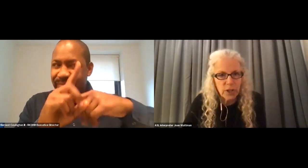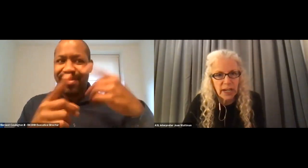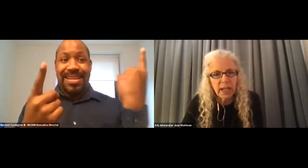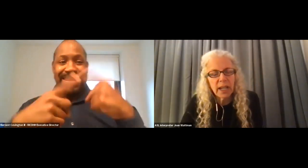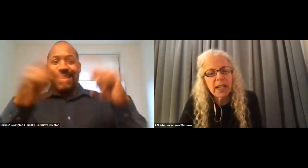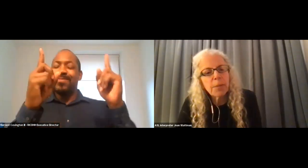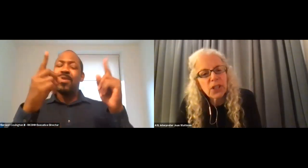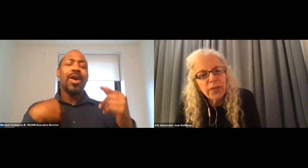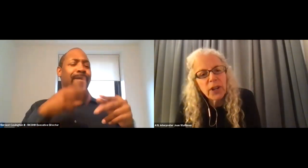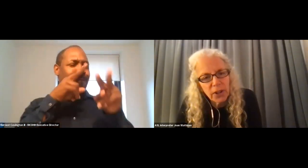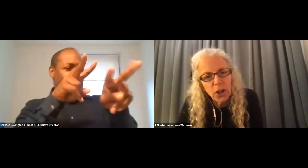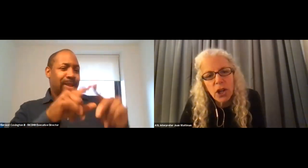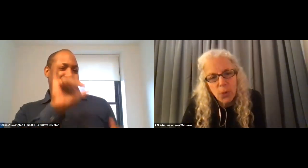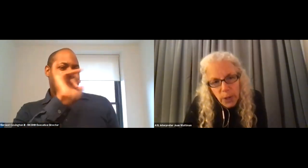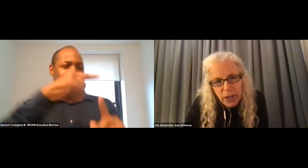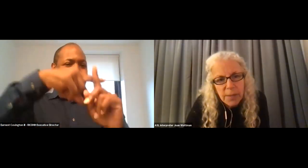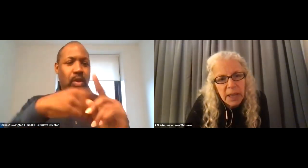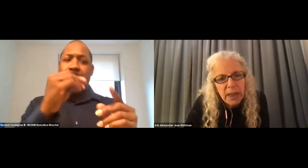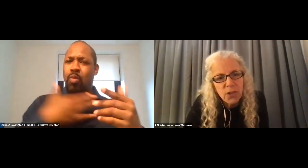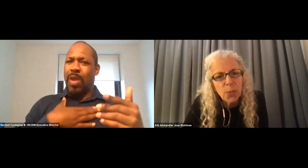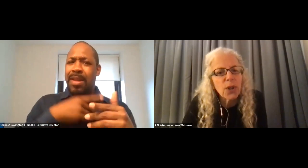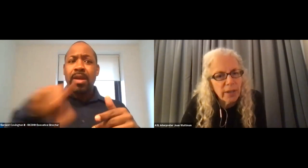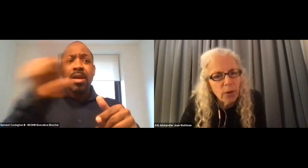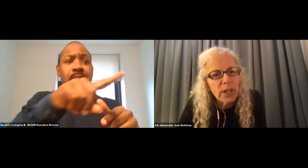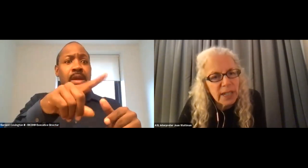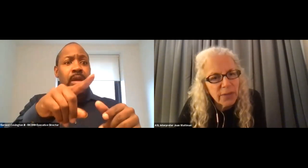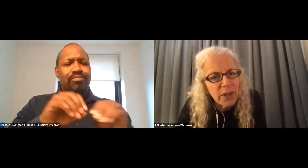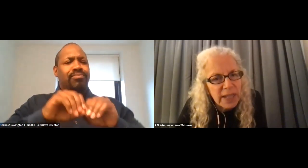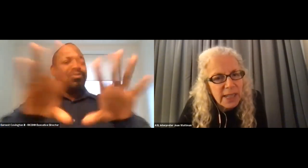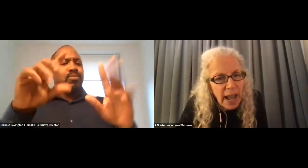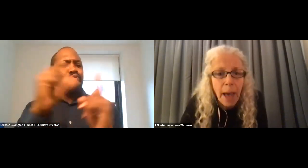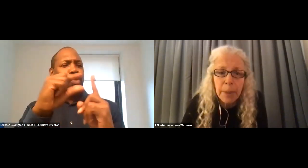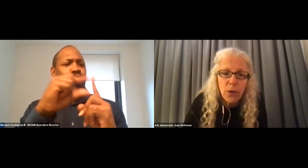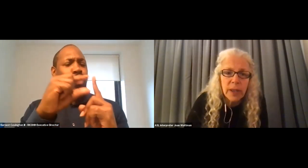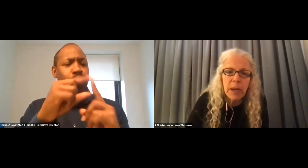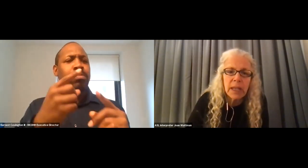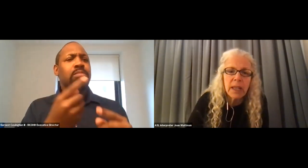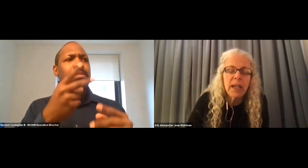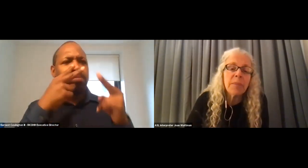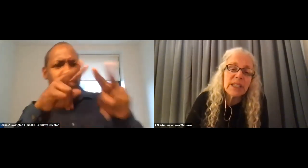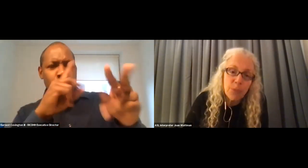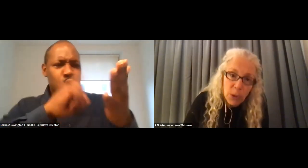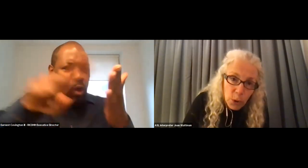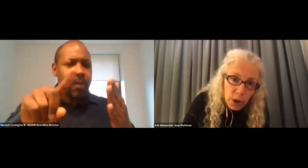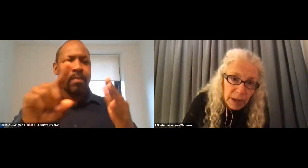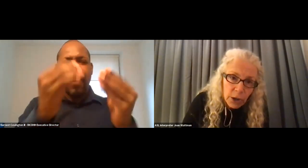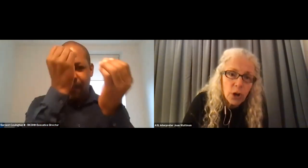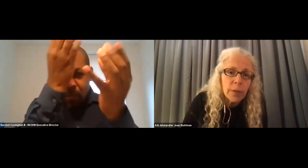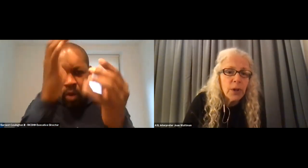diversity, especially for Hearing Loss Awareness Month. So we're looking forward to different events that are happening over the month. Please spread the word among your